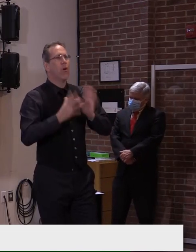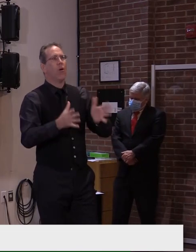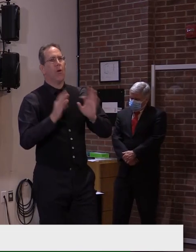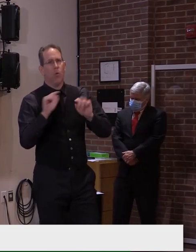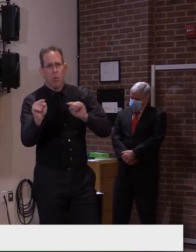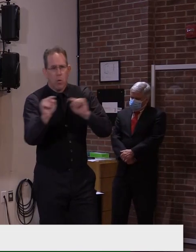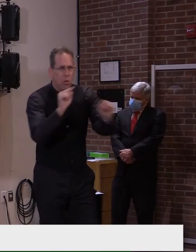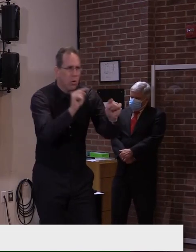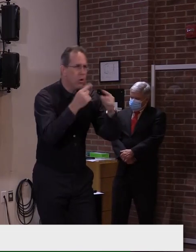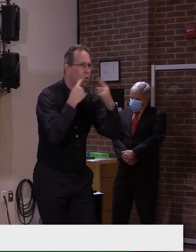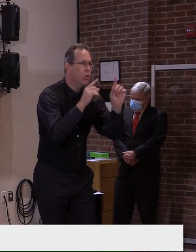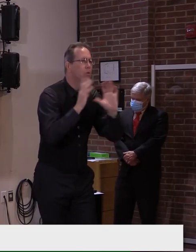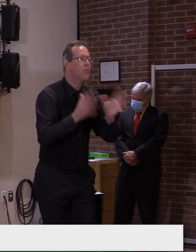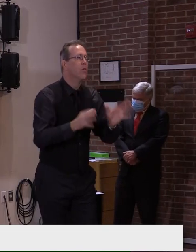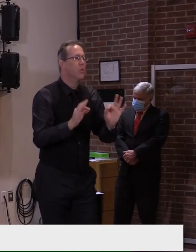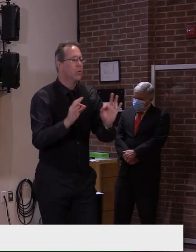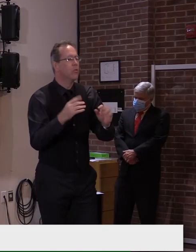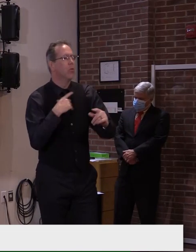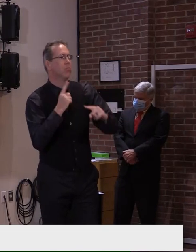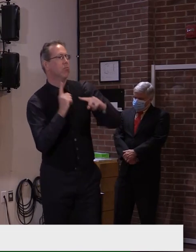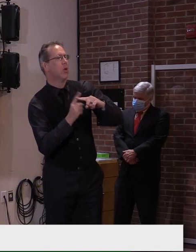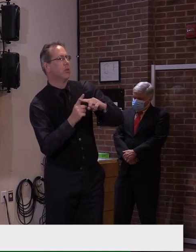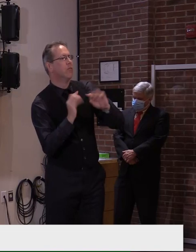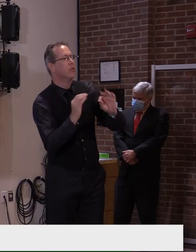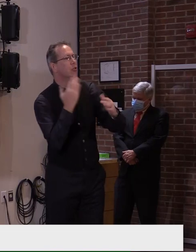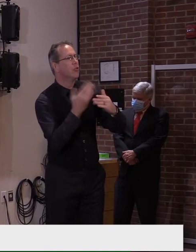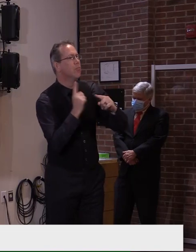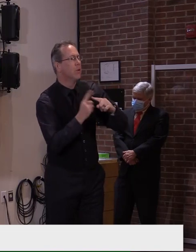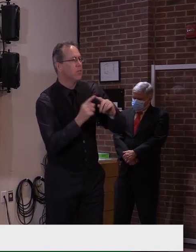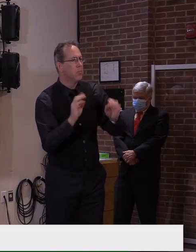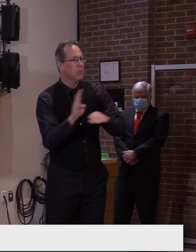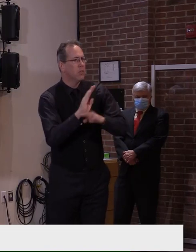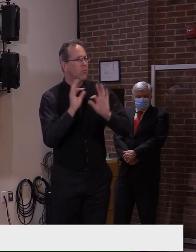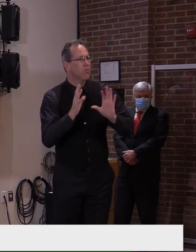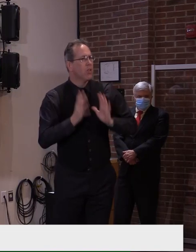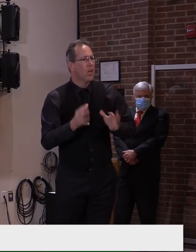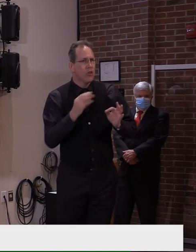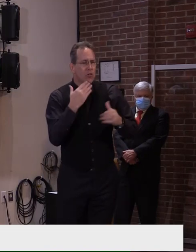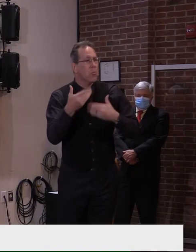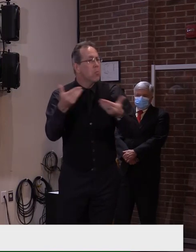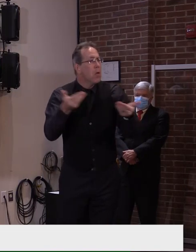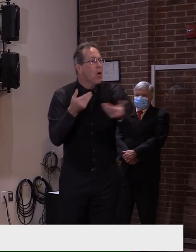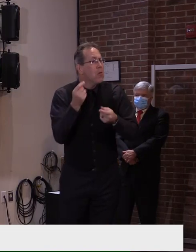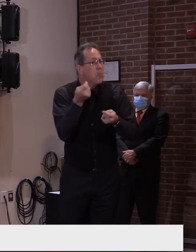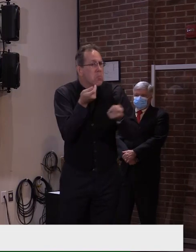can create the workforce and the pipeline to fill those vacancies.